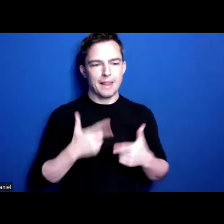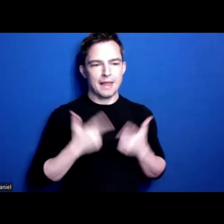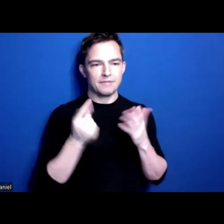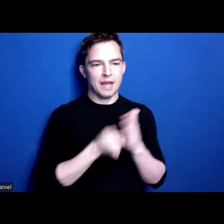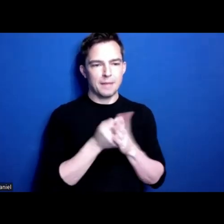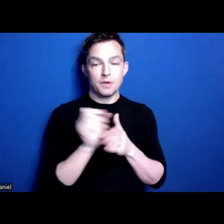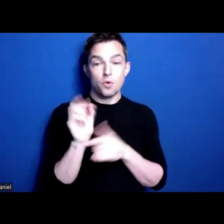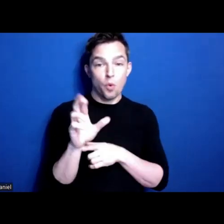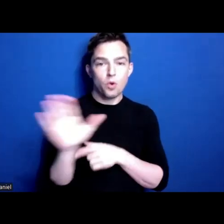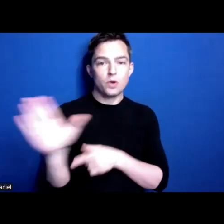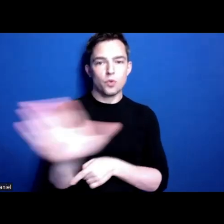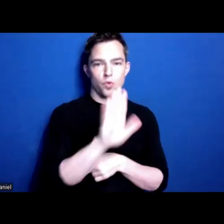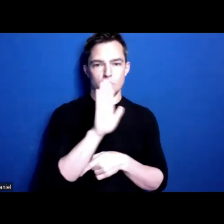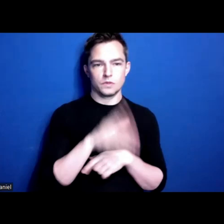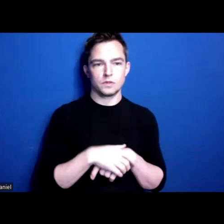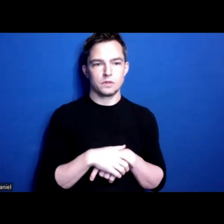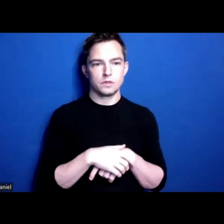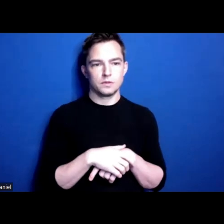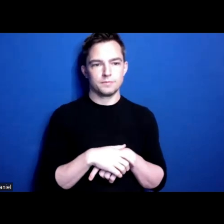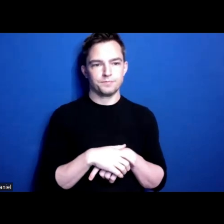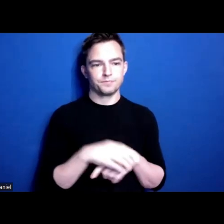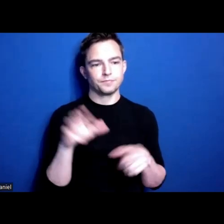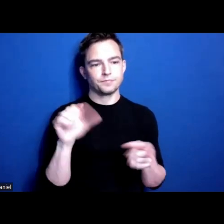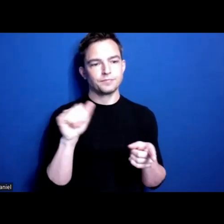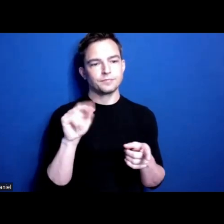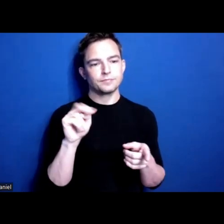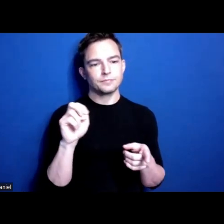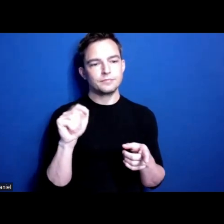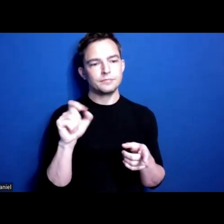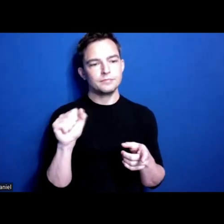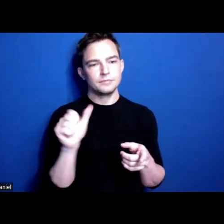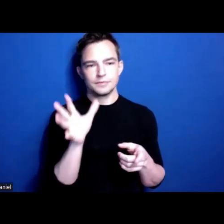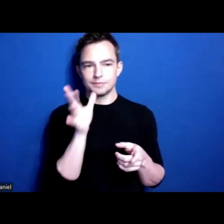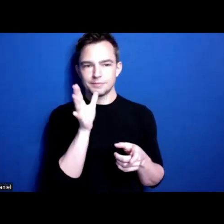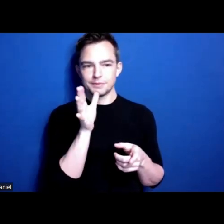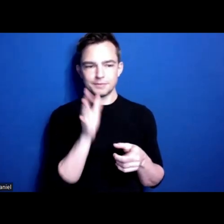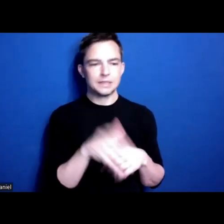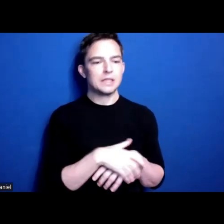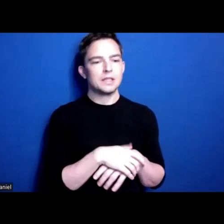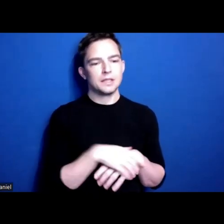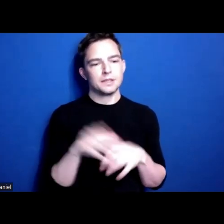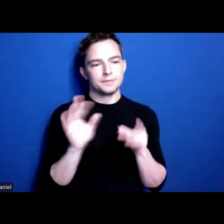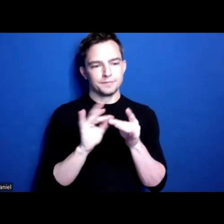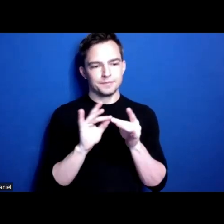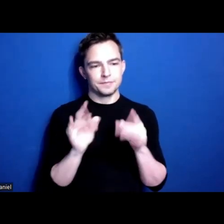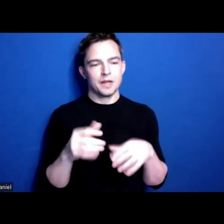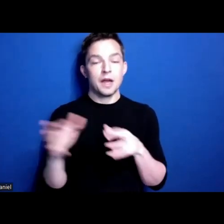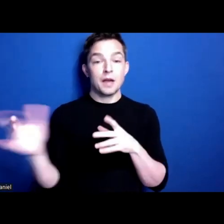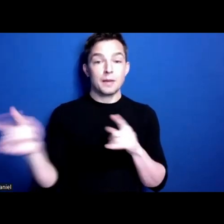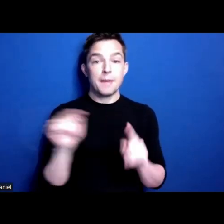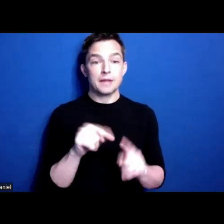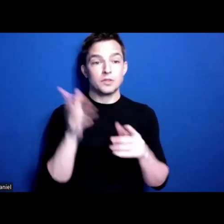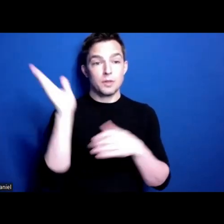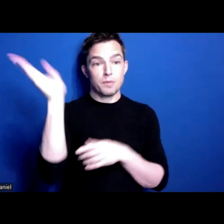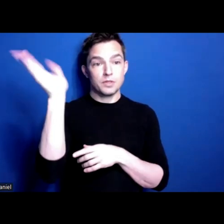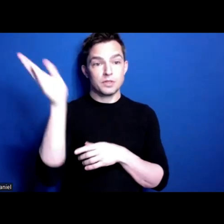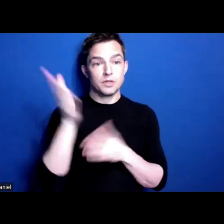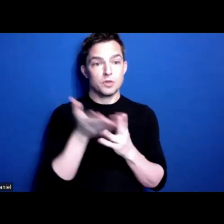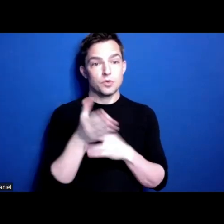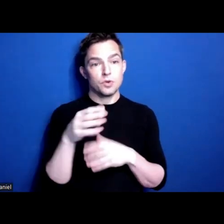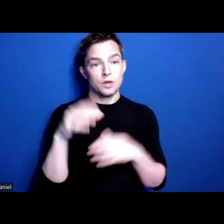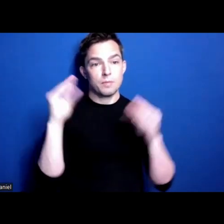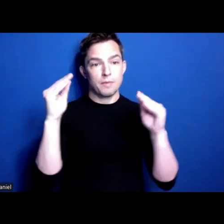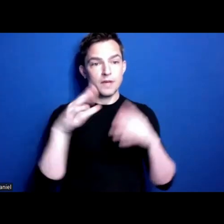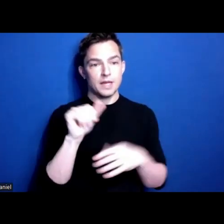Yours, Annette's Mom. I want to return to the presentation by Professor Annette